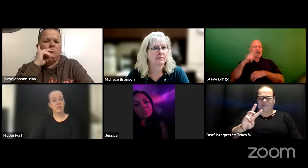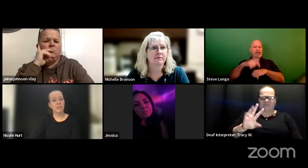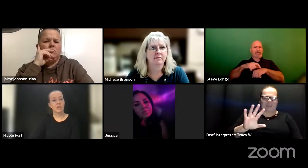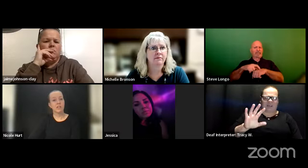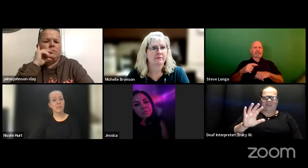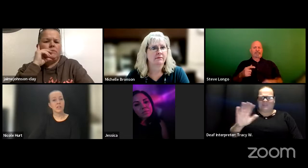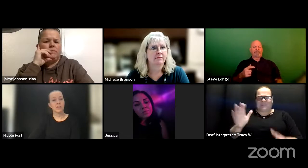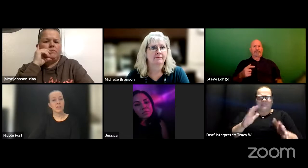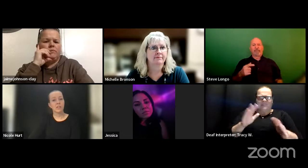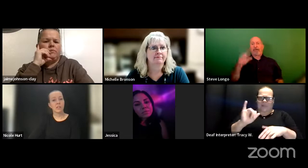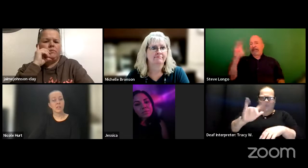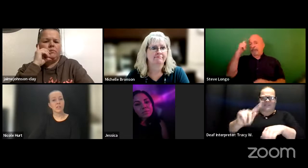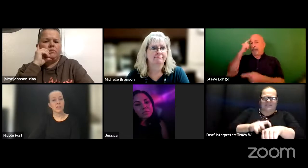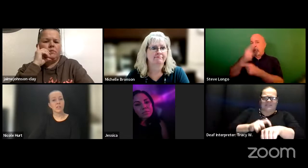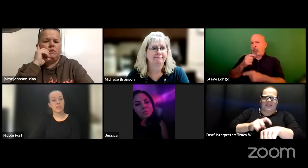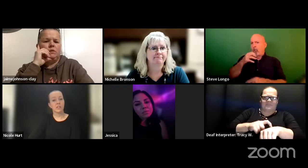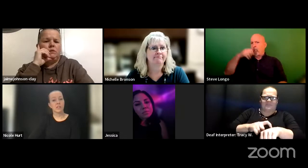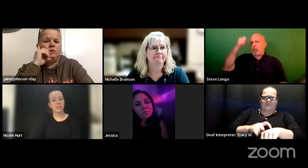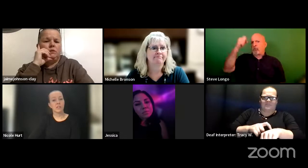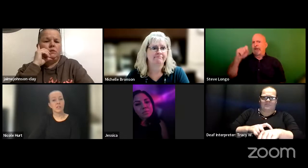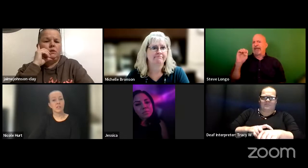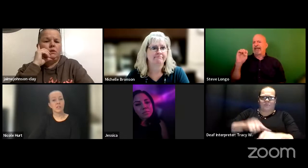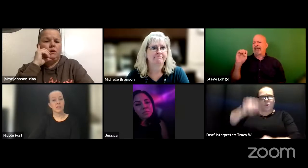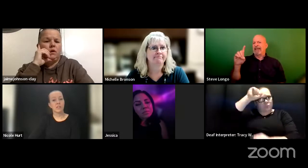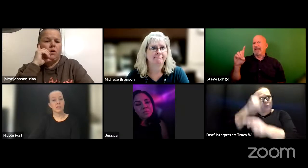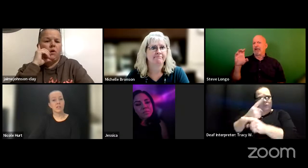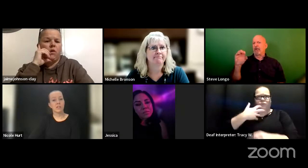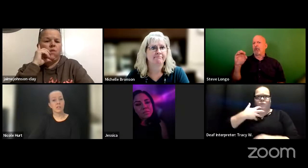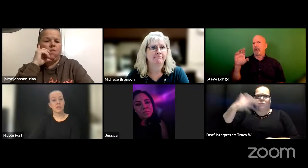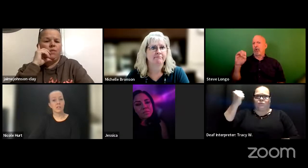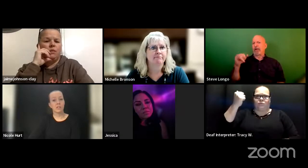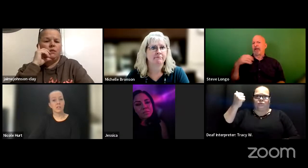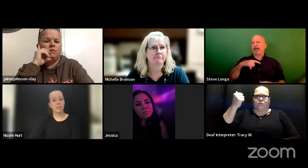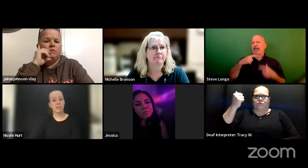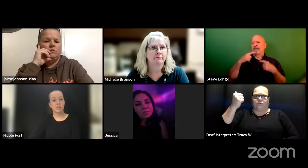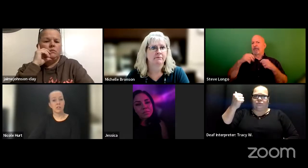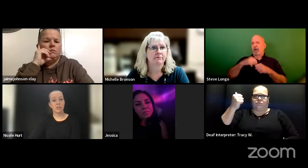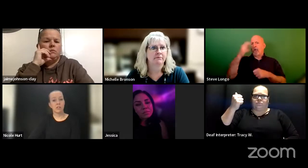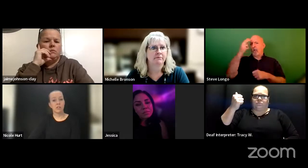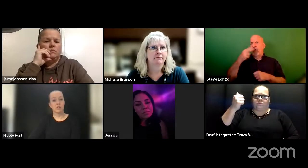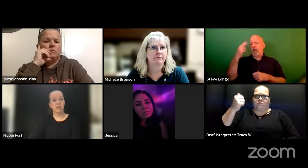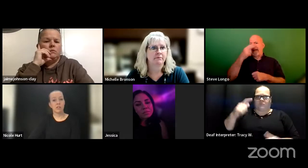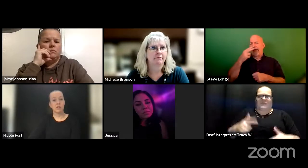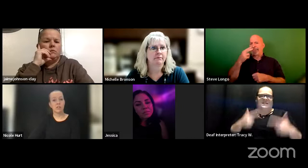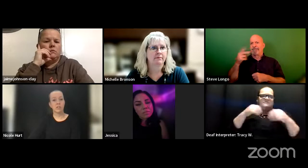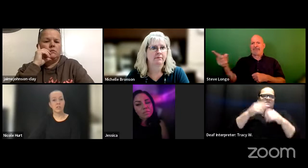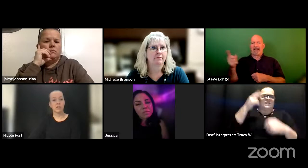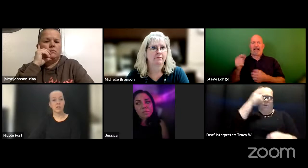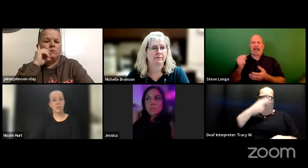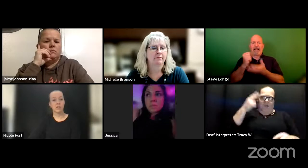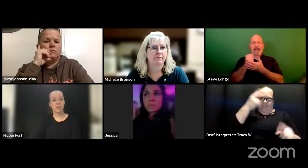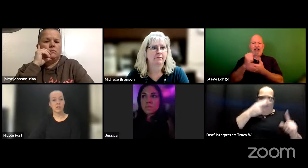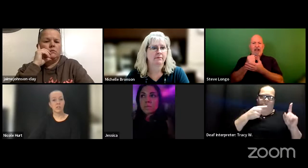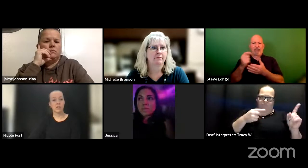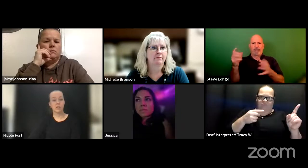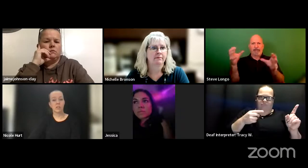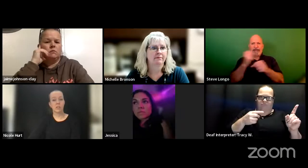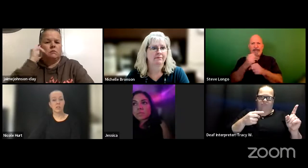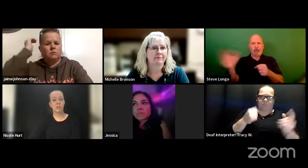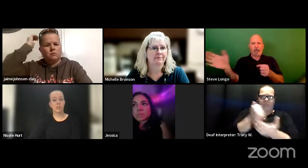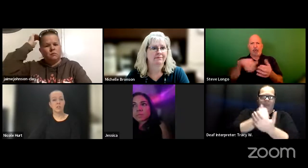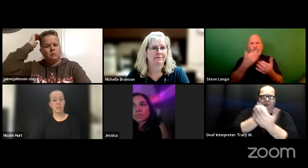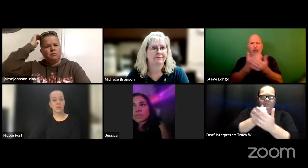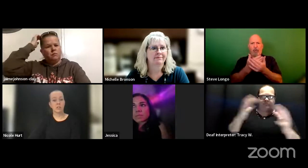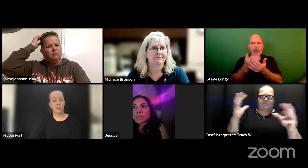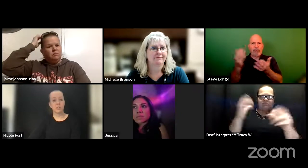64, 65 years old when she passed. She had an older brother whose name was Ed. Ed lived